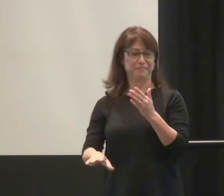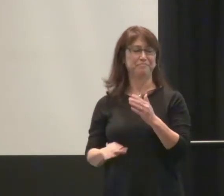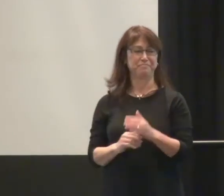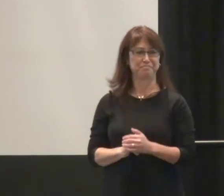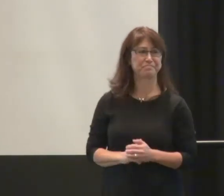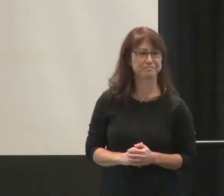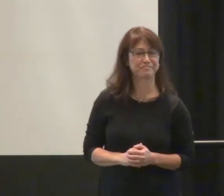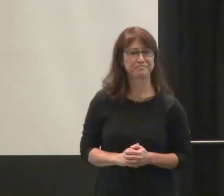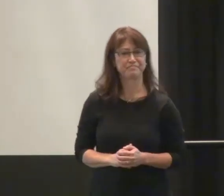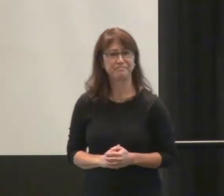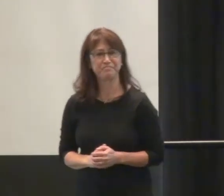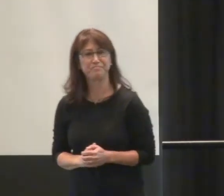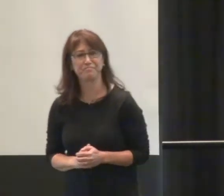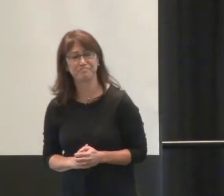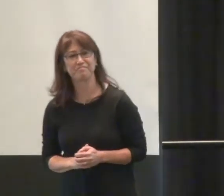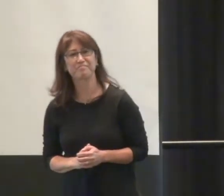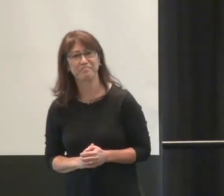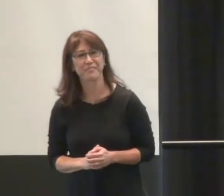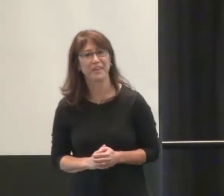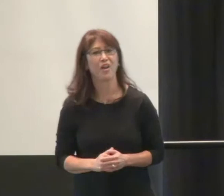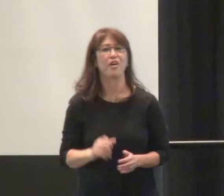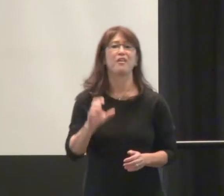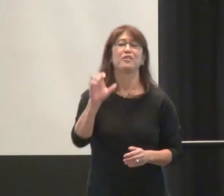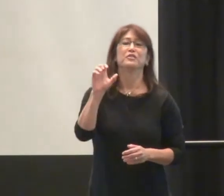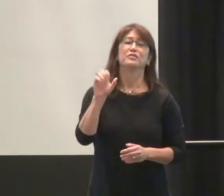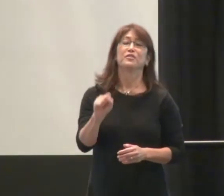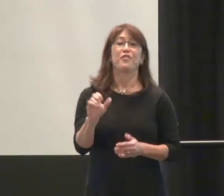who was also a former Marlton School student.